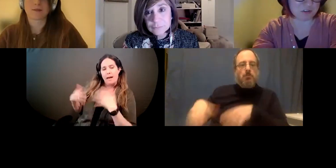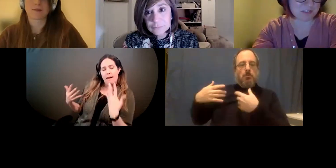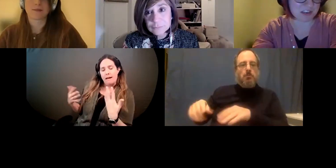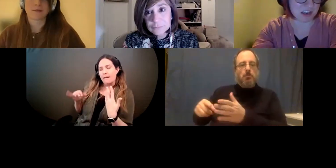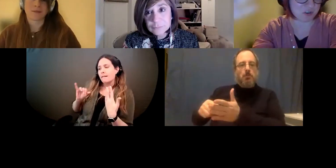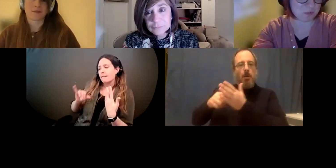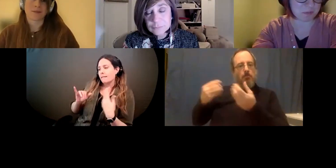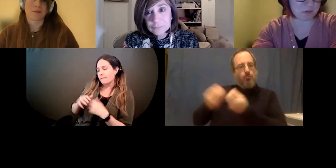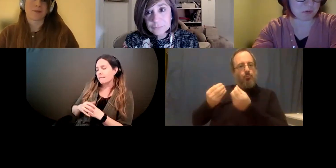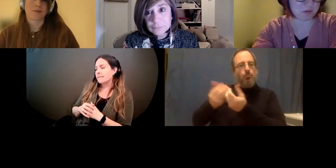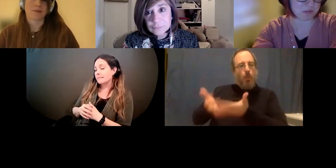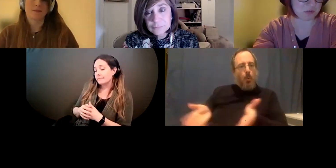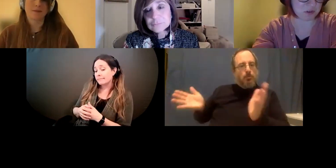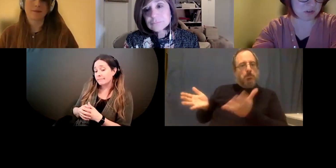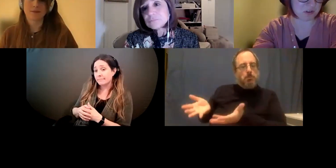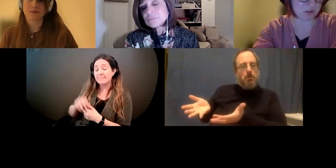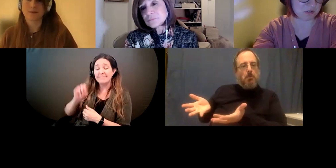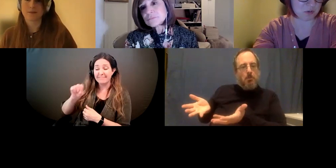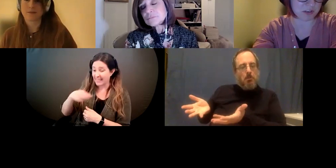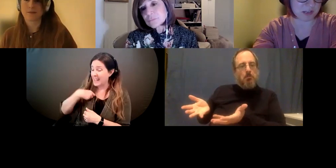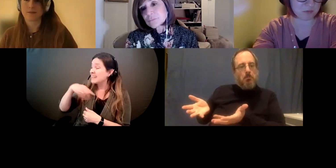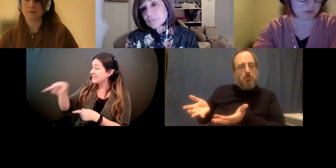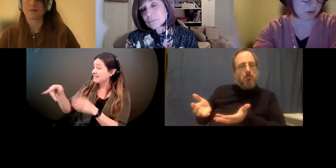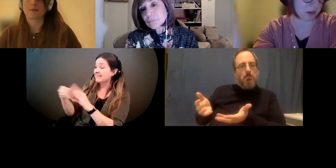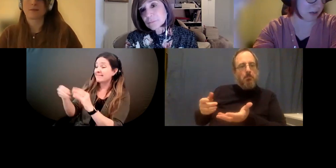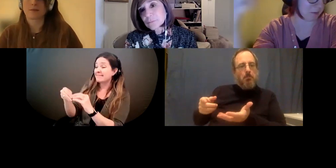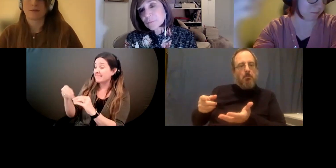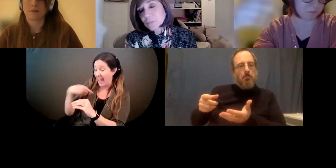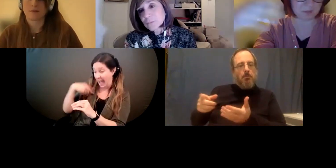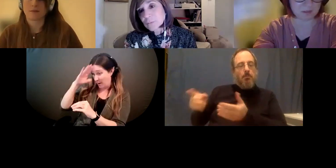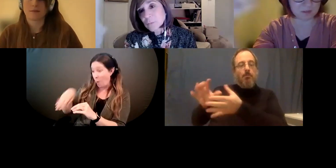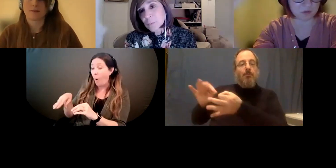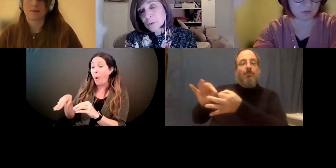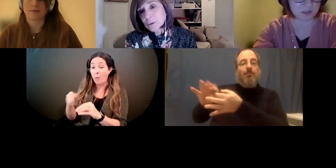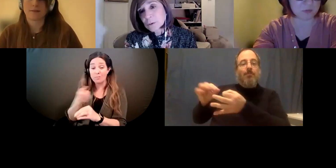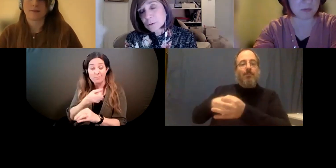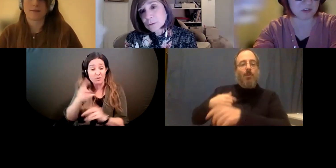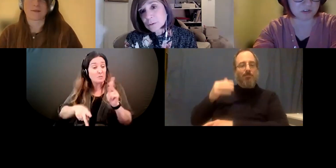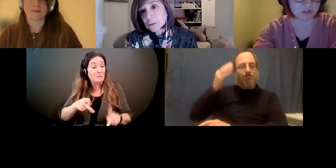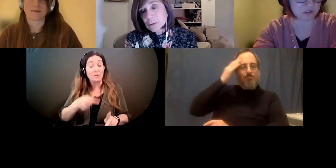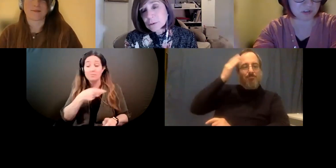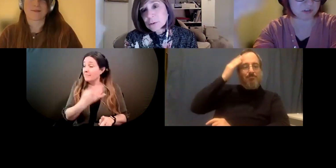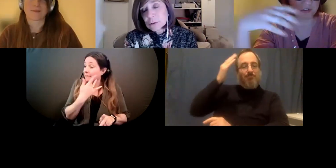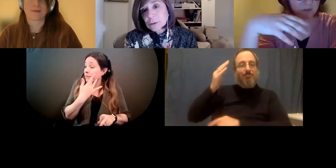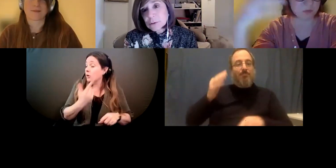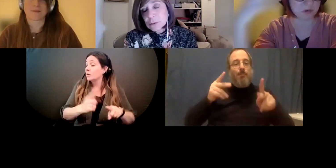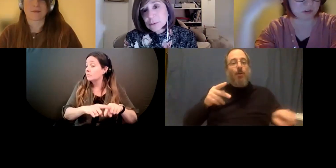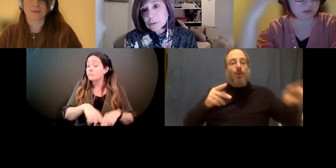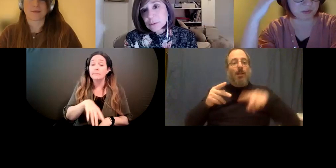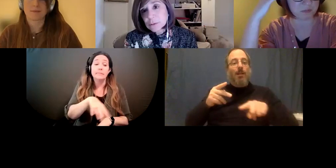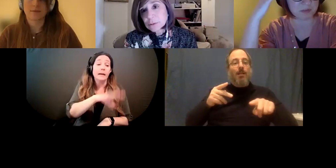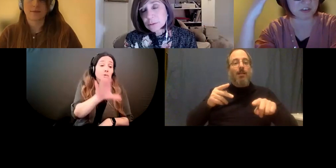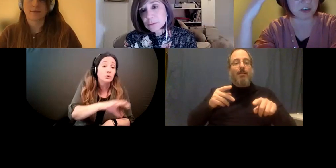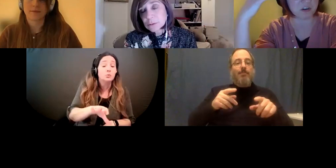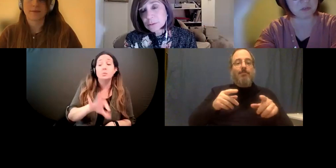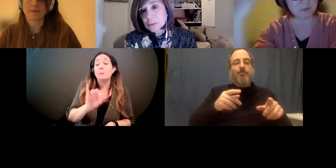of course I know people who prefer to communicate through Facebook Messenger or Zoom or